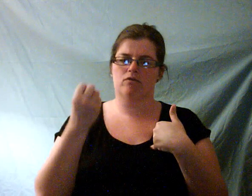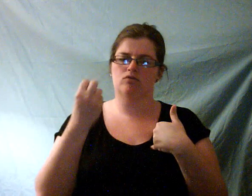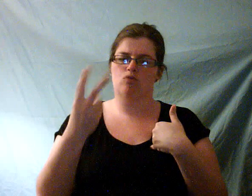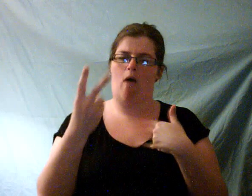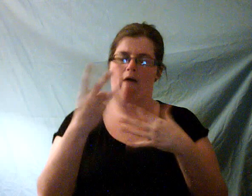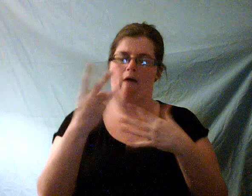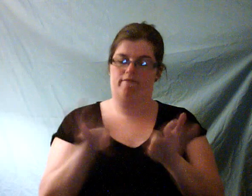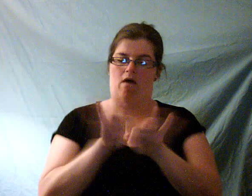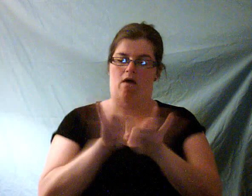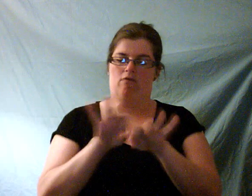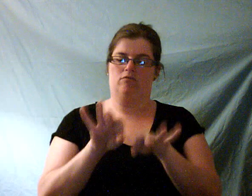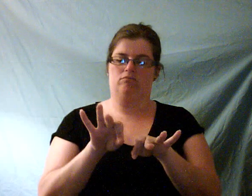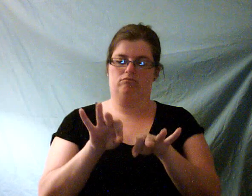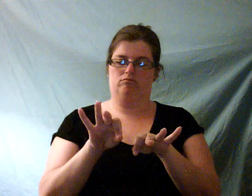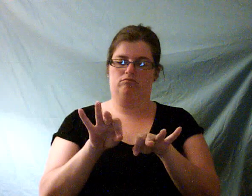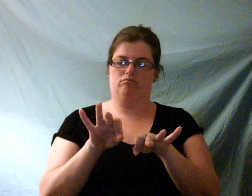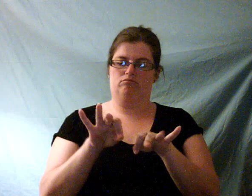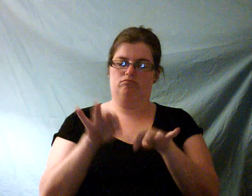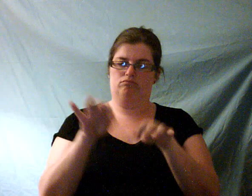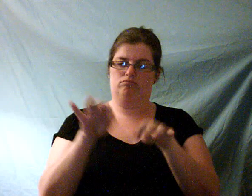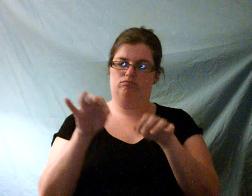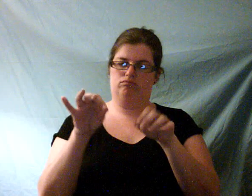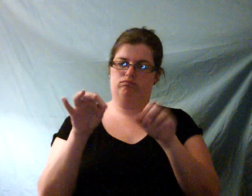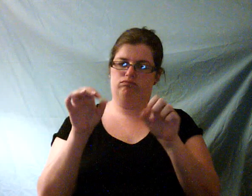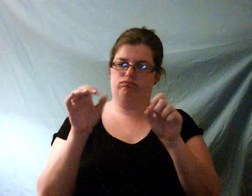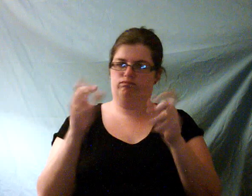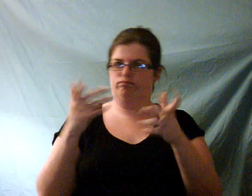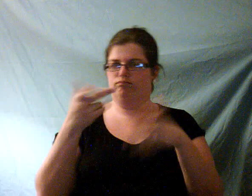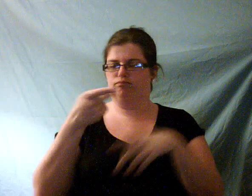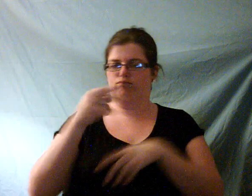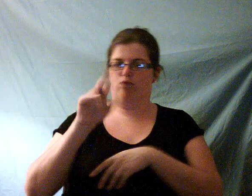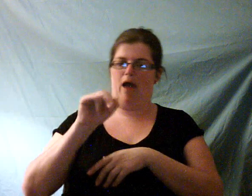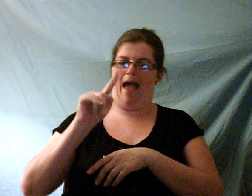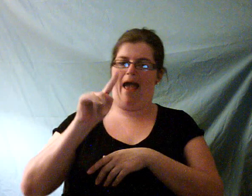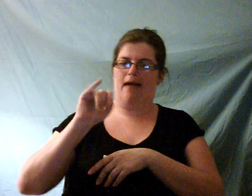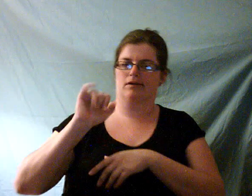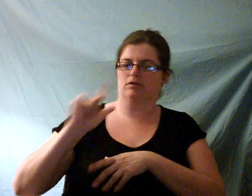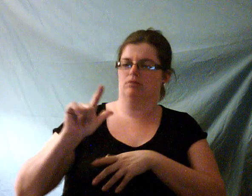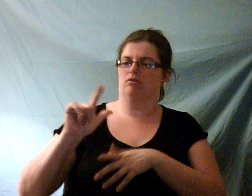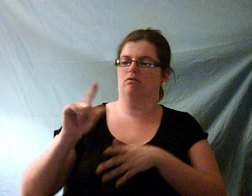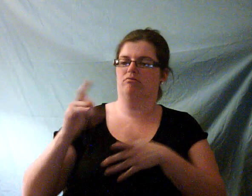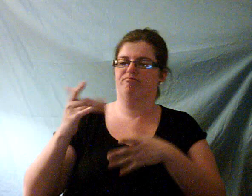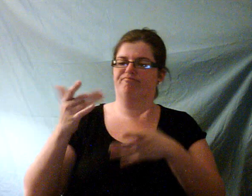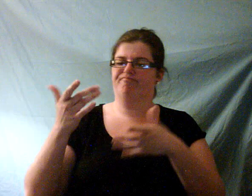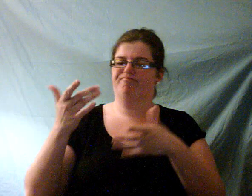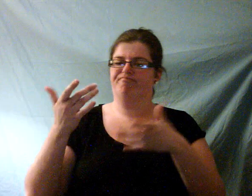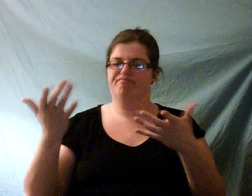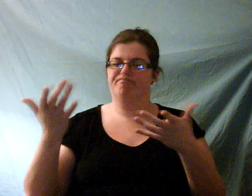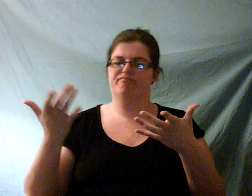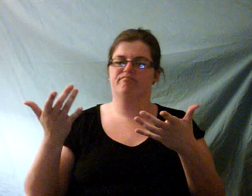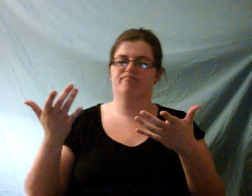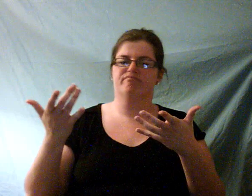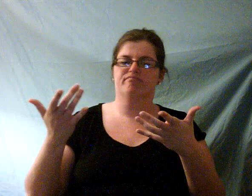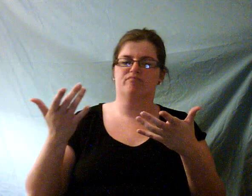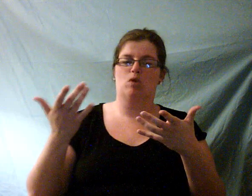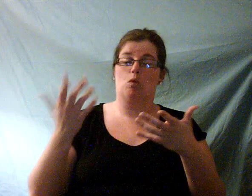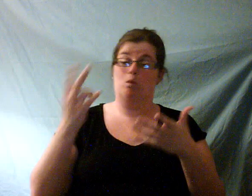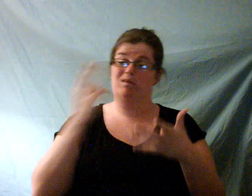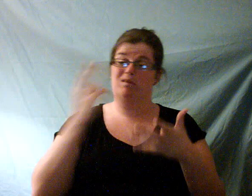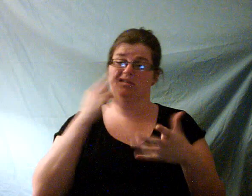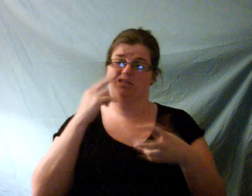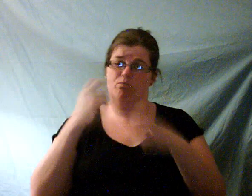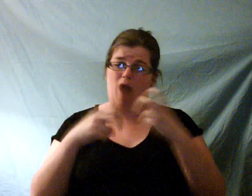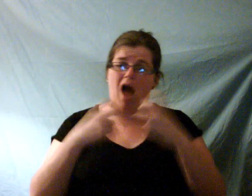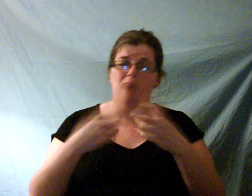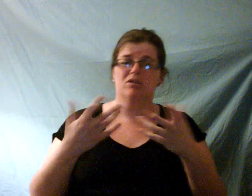practicality. Americans are extremely practical. We see a problem and we set out to solve